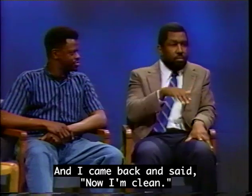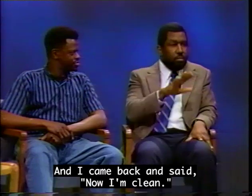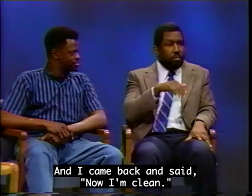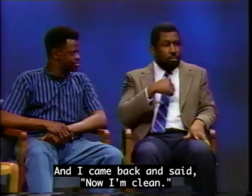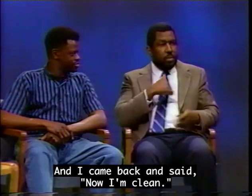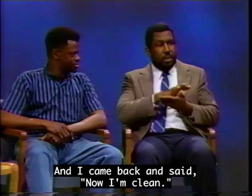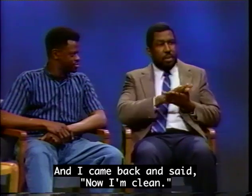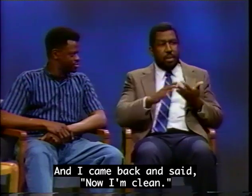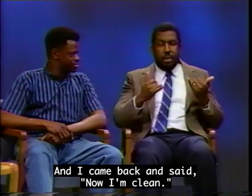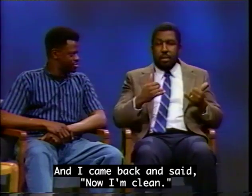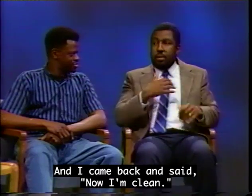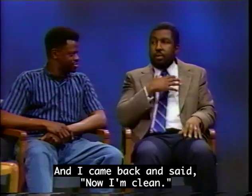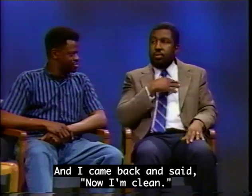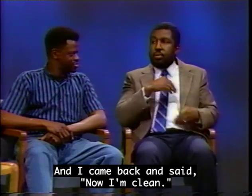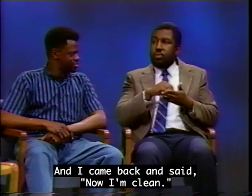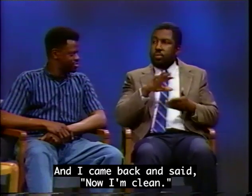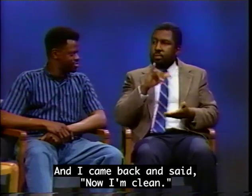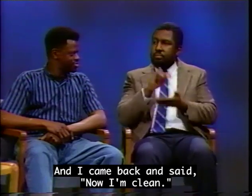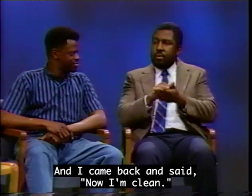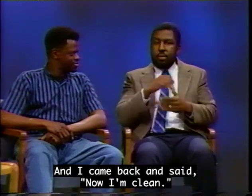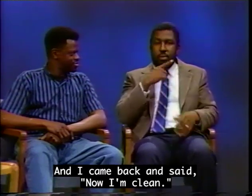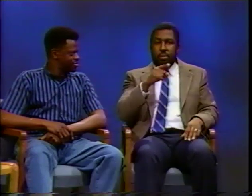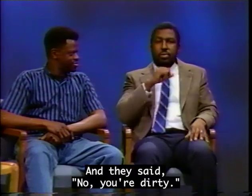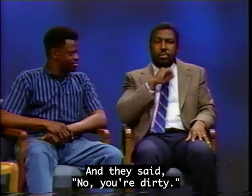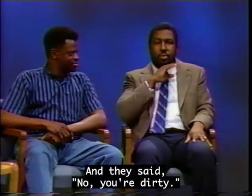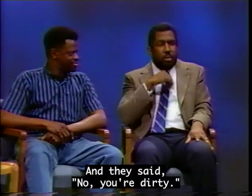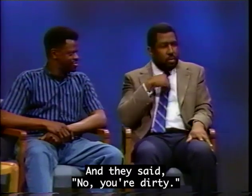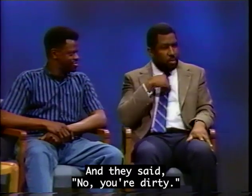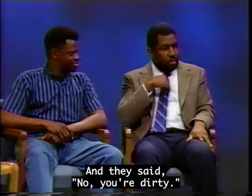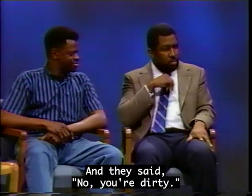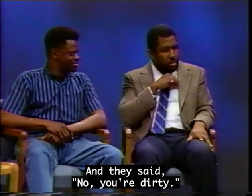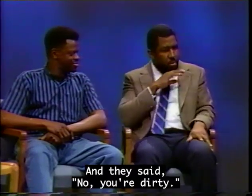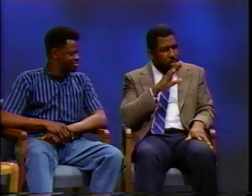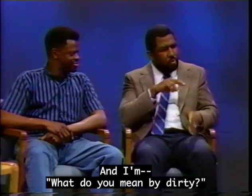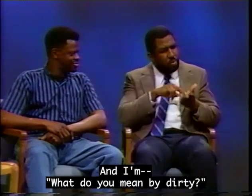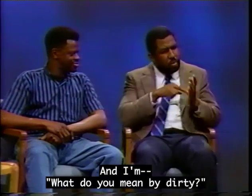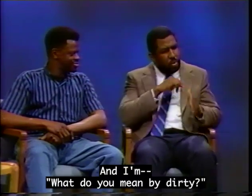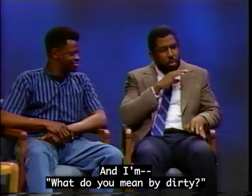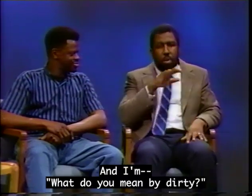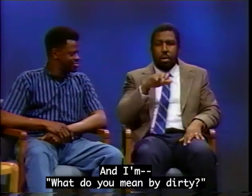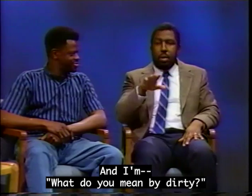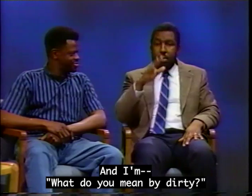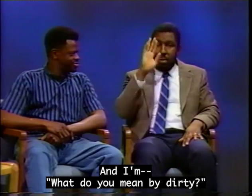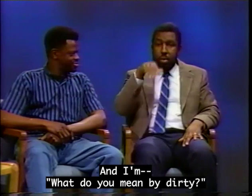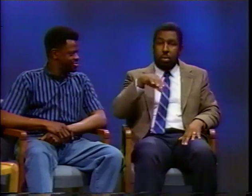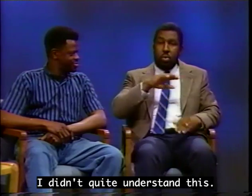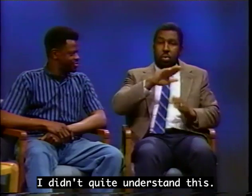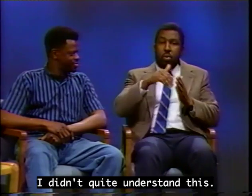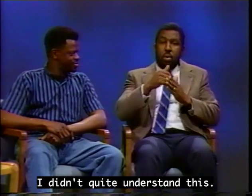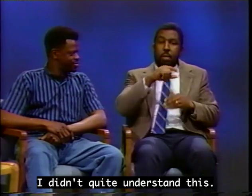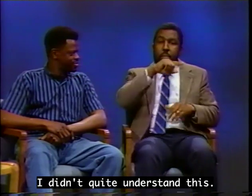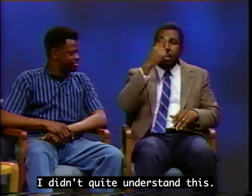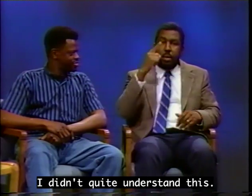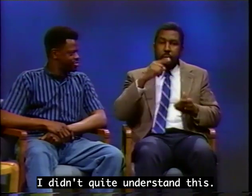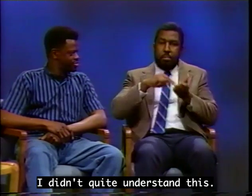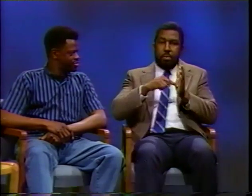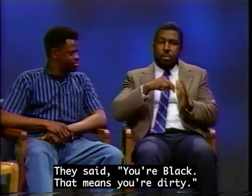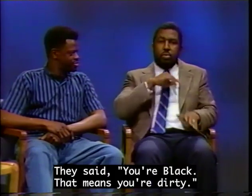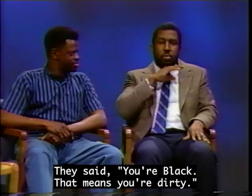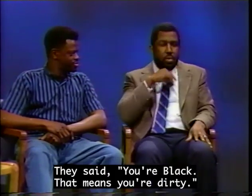came back and said, no, I'm clean. And they said, no, you're dirty. And I'm, what do you mean by dirty? I didn't quite understand this. This is you're